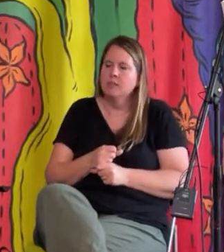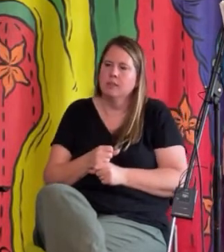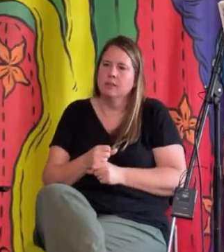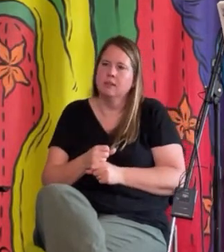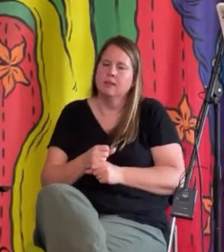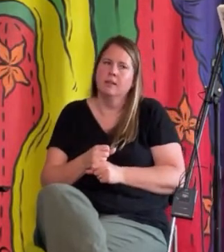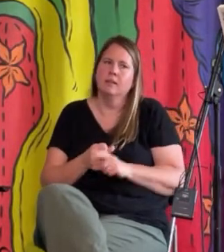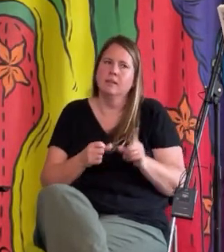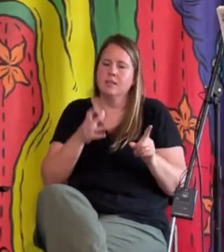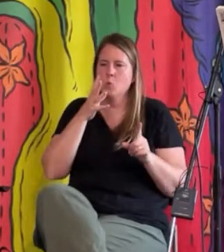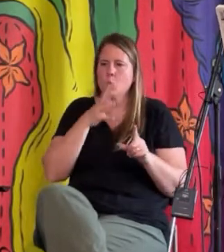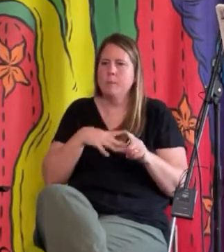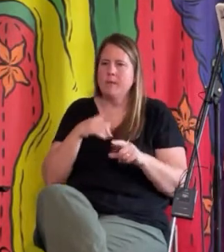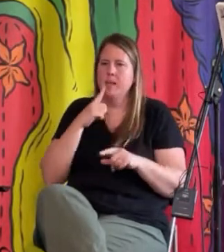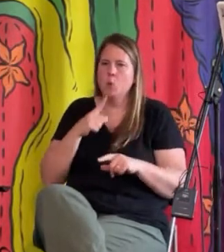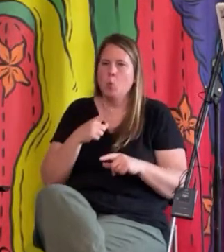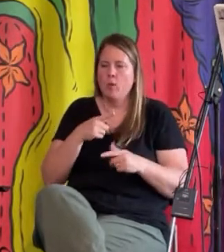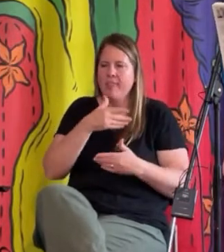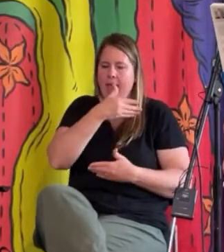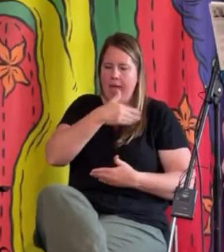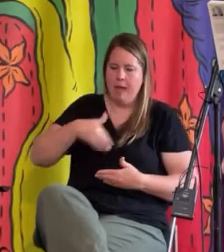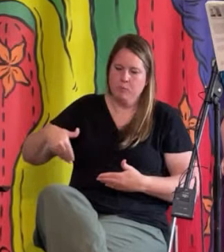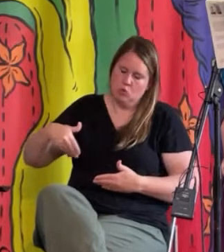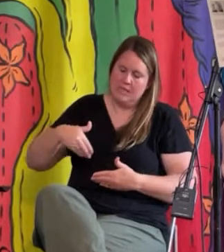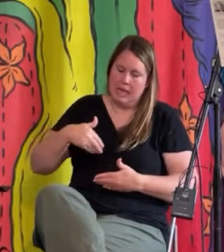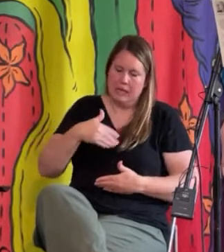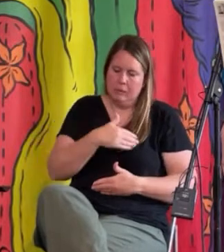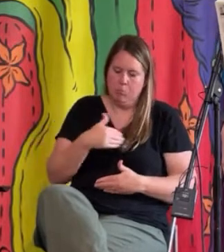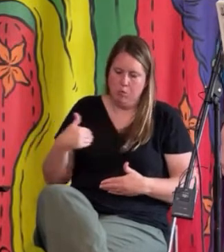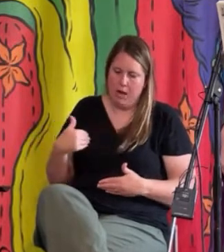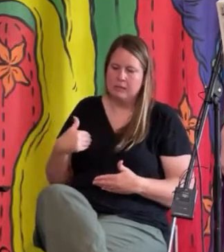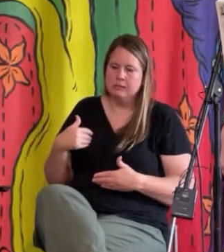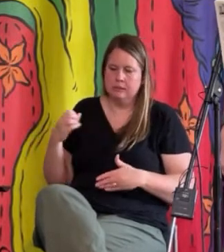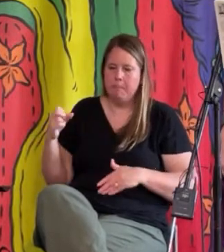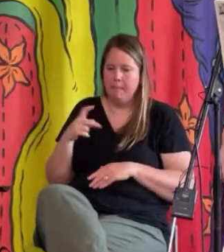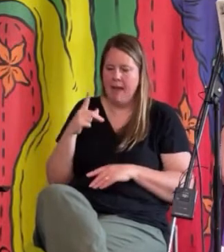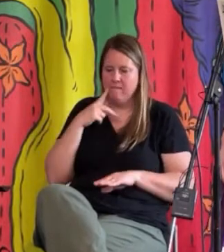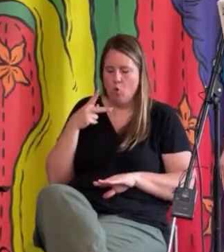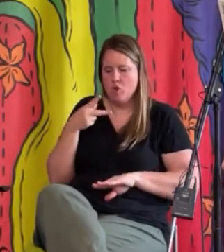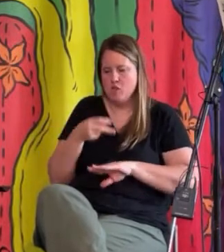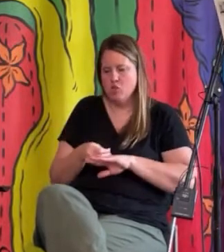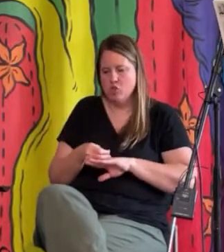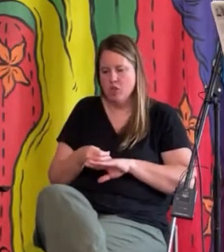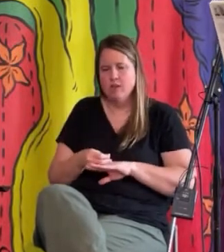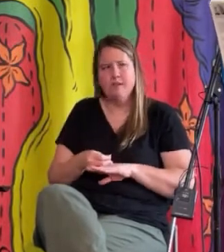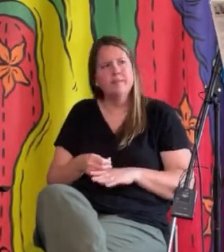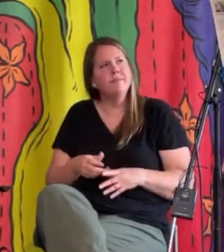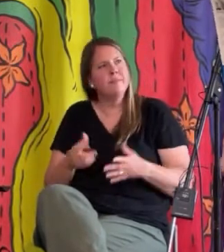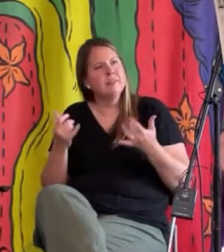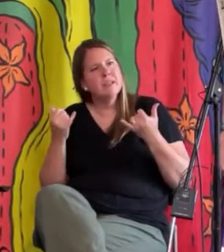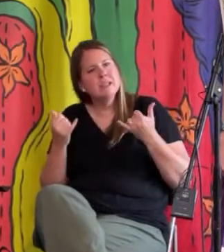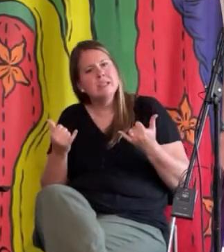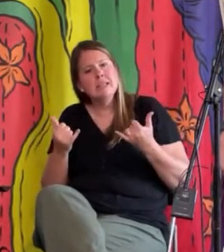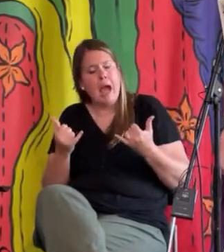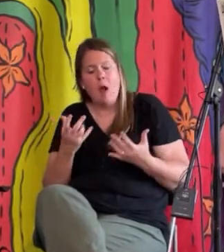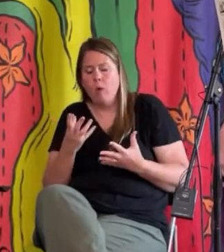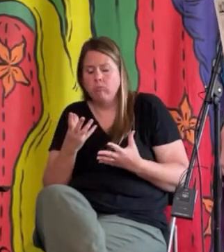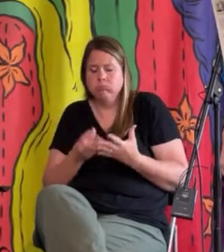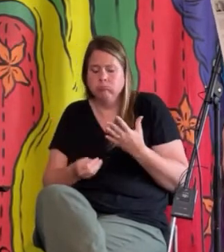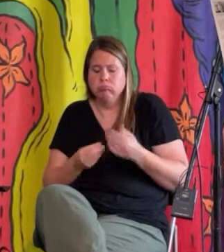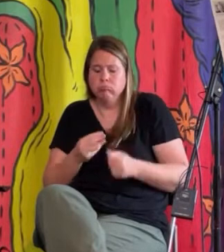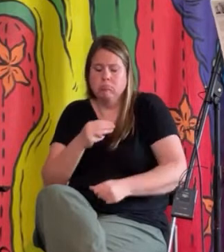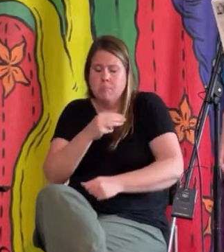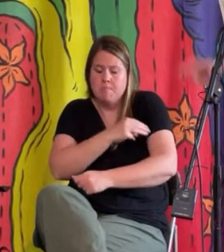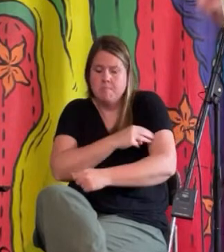And this is Woman with Amputated Breast Returns for Her Injection. Now I lack the muscle to pull me into the